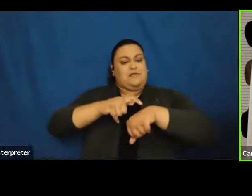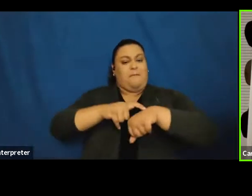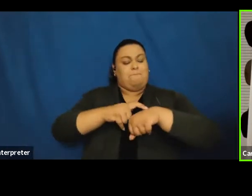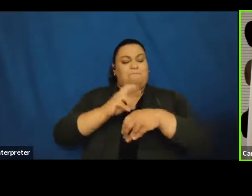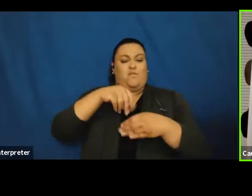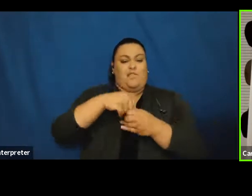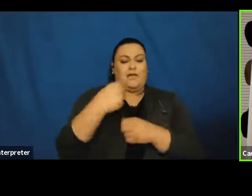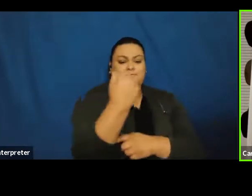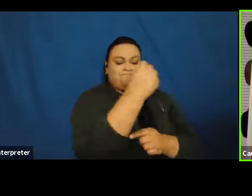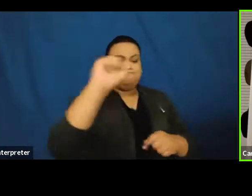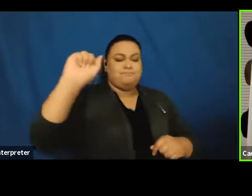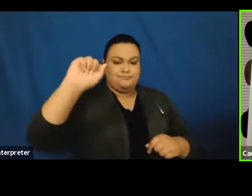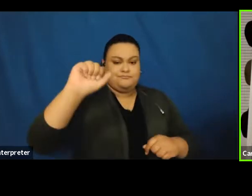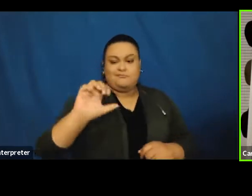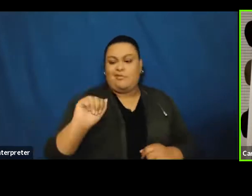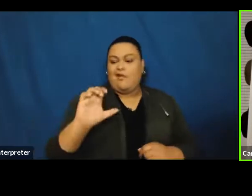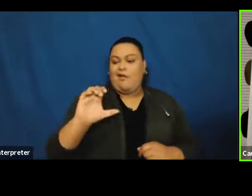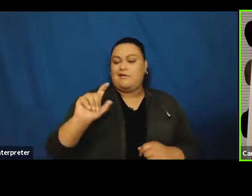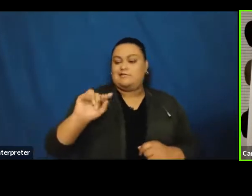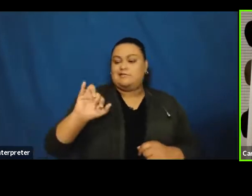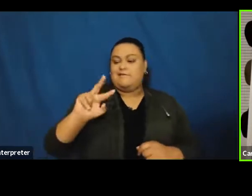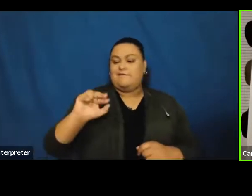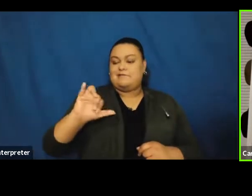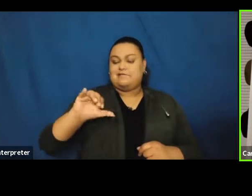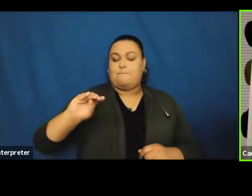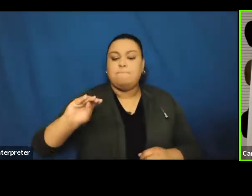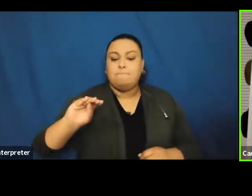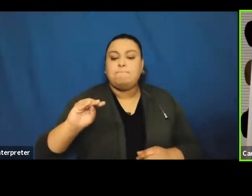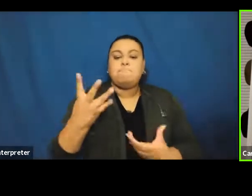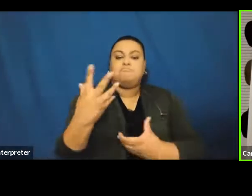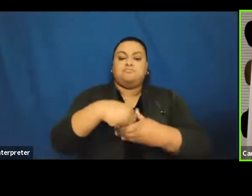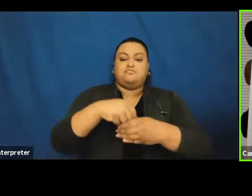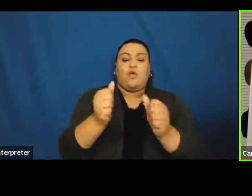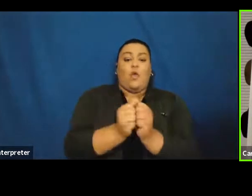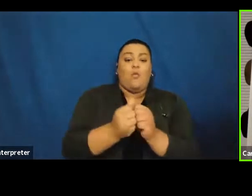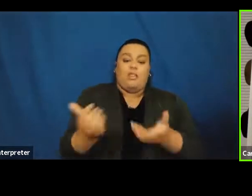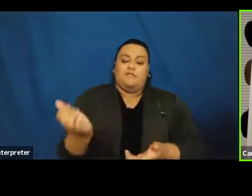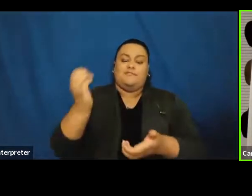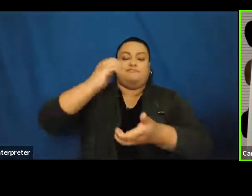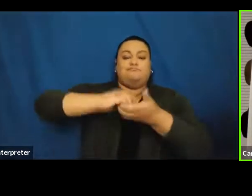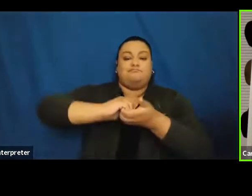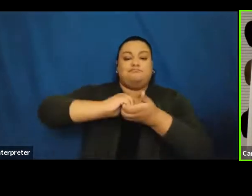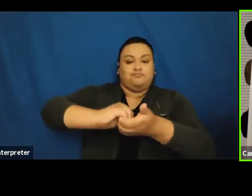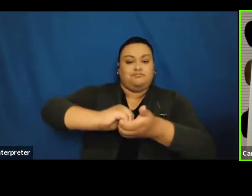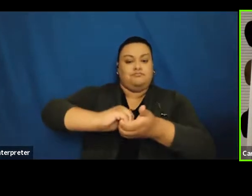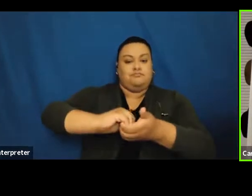to organize, coalitions, specifically brown and Black coalitions.